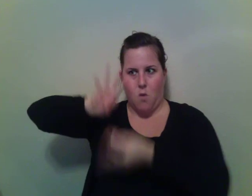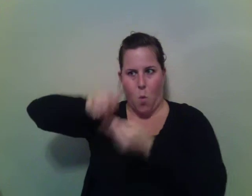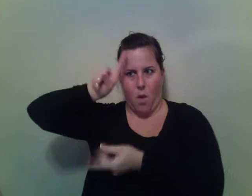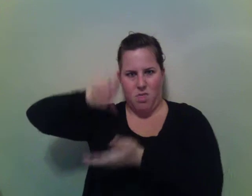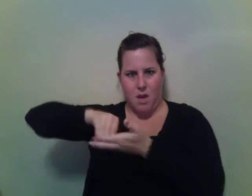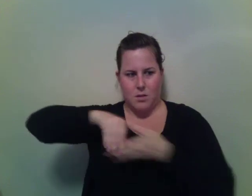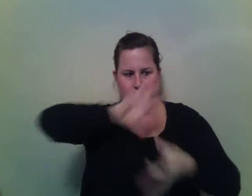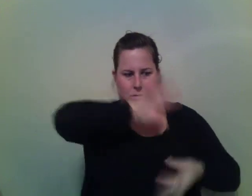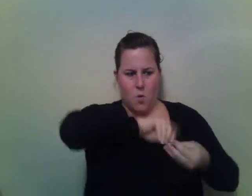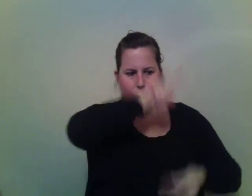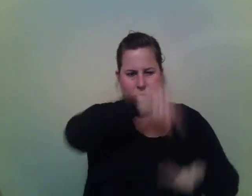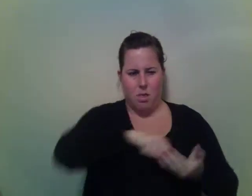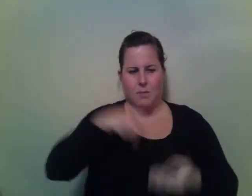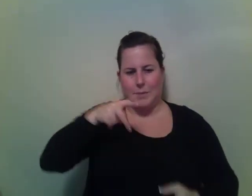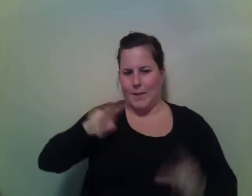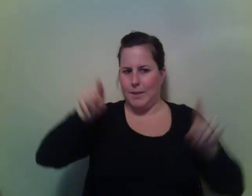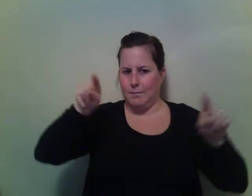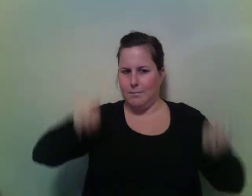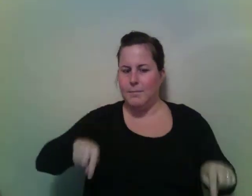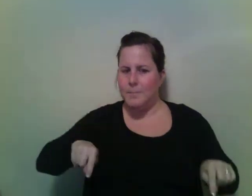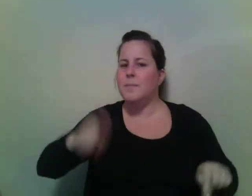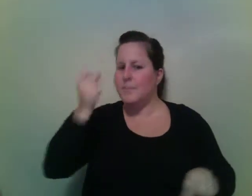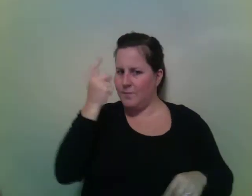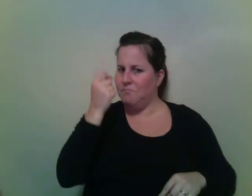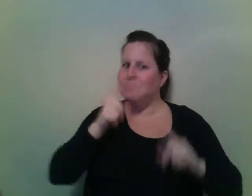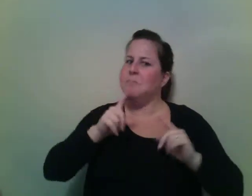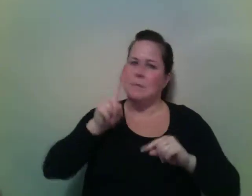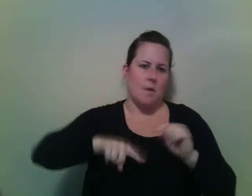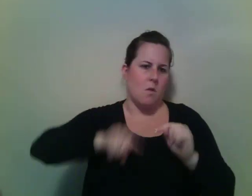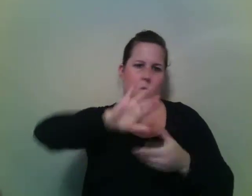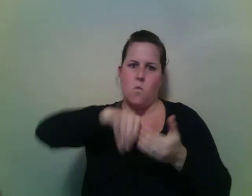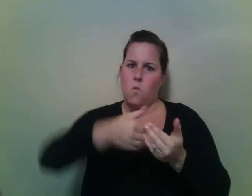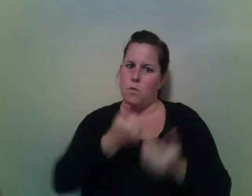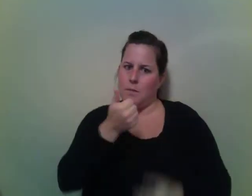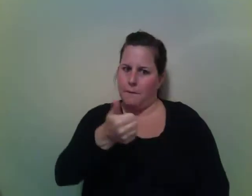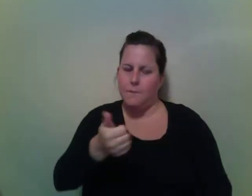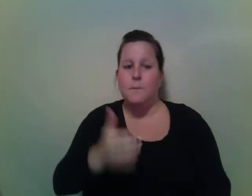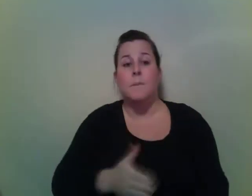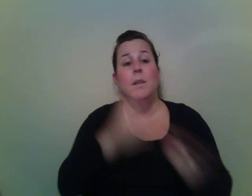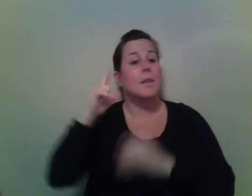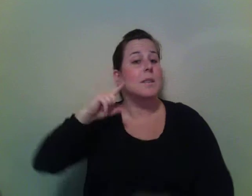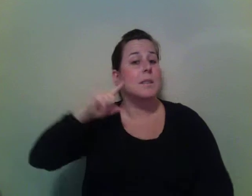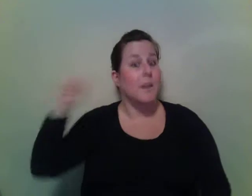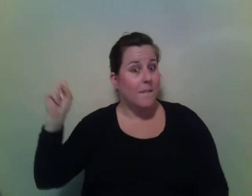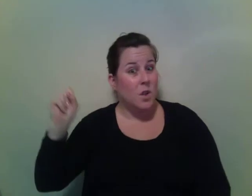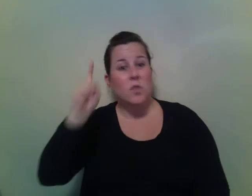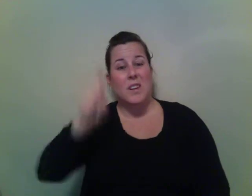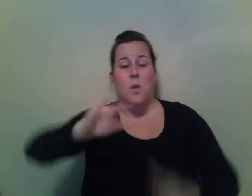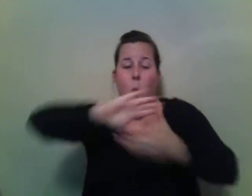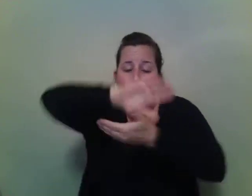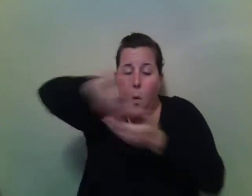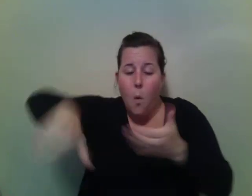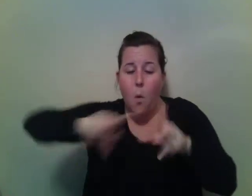Whereas silver, go from, you know, executive was 4,000. You need to climb up to 10,000 for your overall group volume at silver.